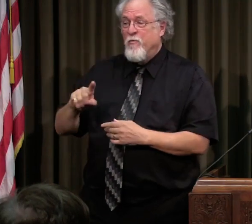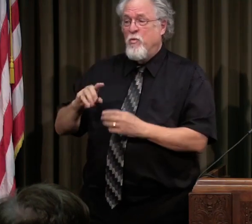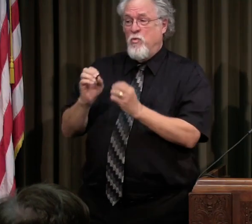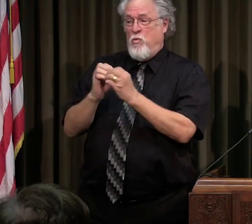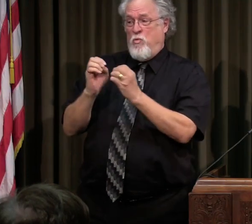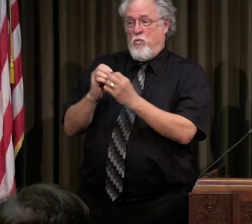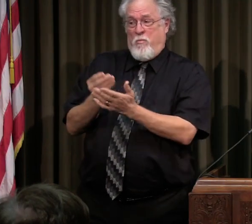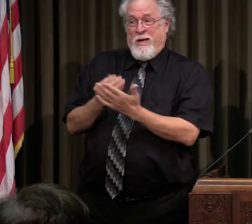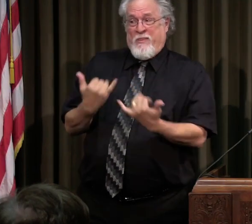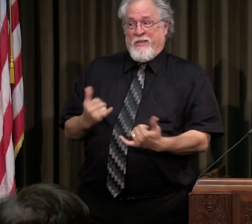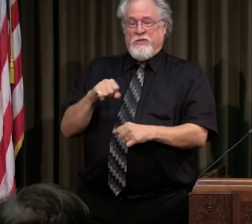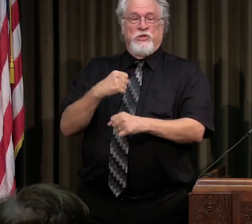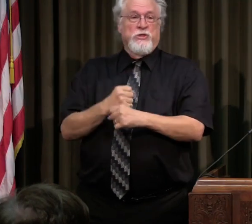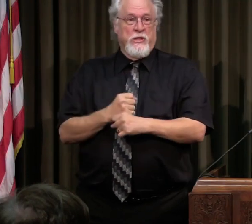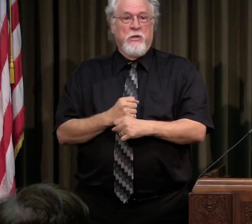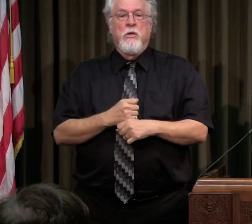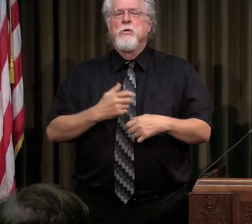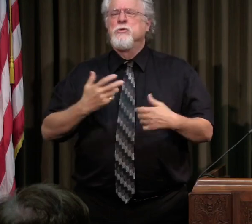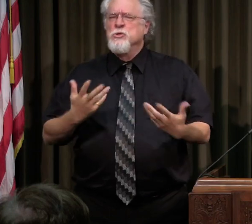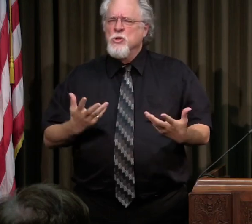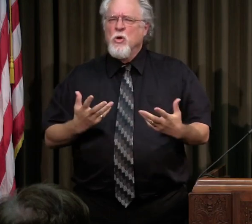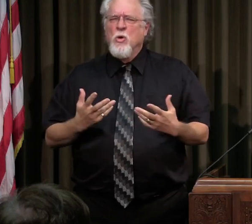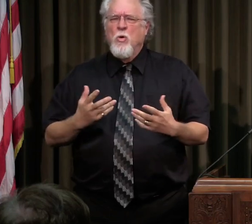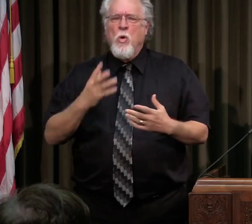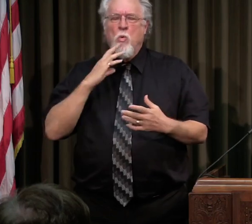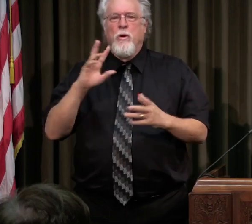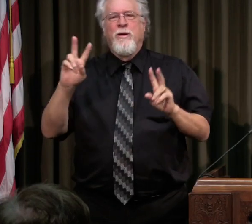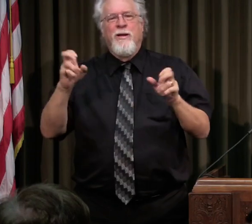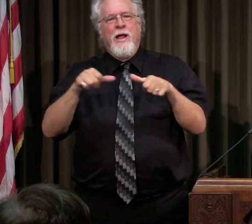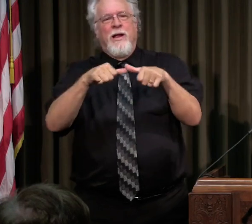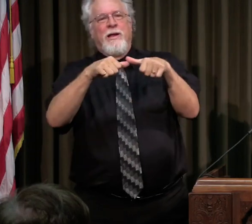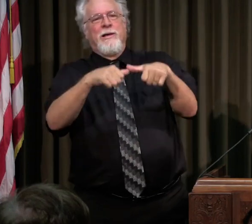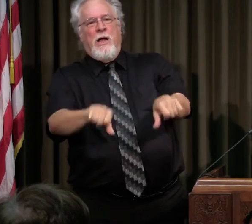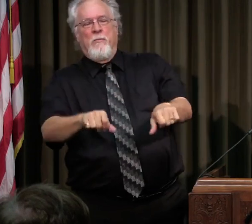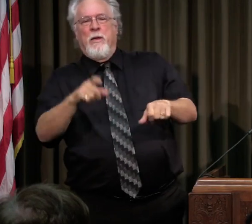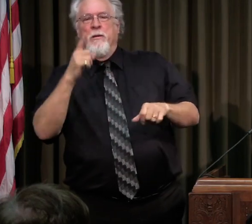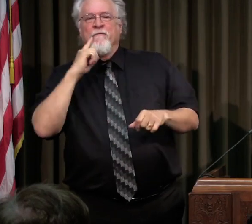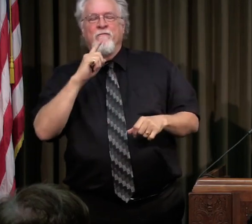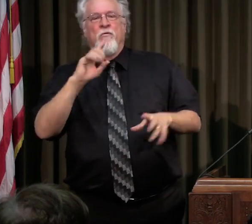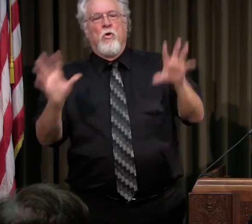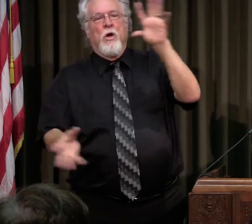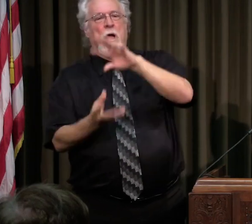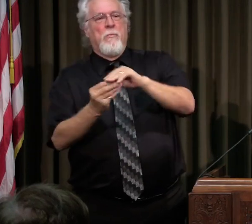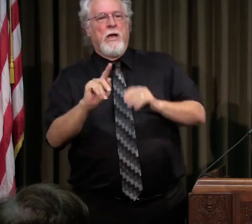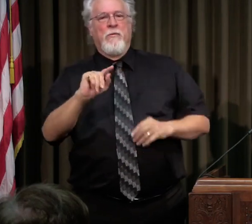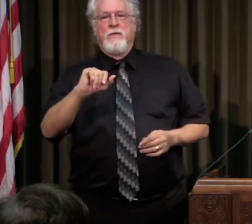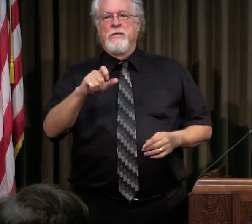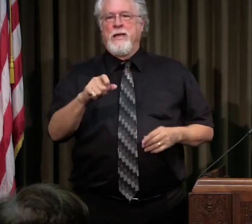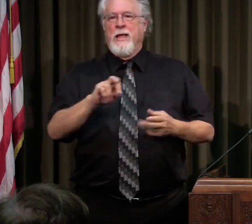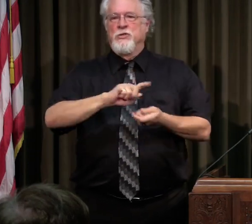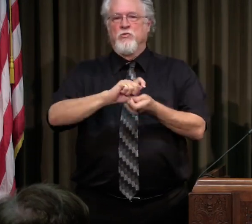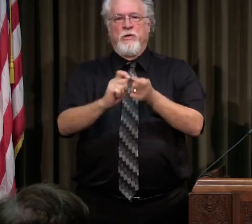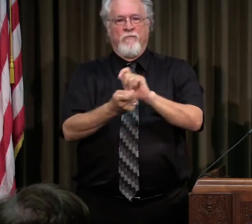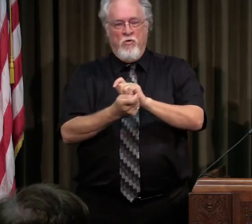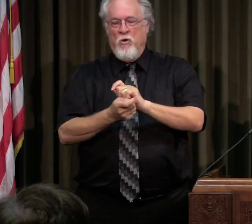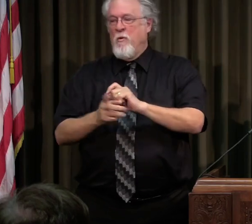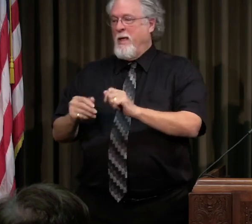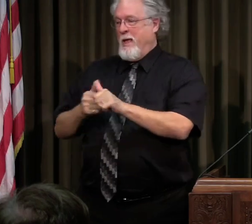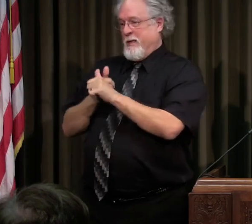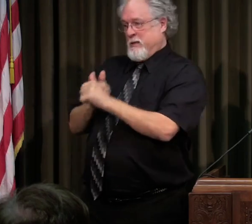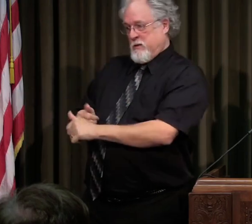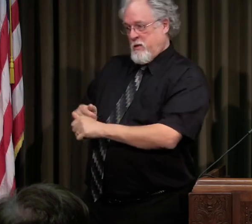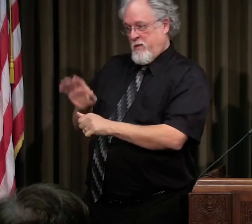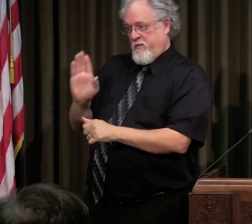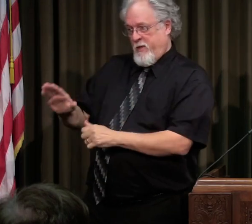additional revenue this year so that it would be a down payment on comprehensive tax reform and would be consistent with the overall approach that they are going to